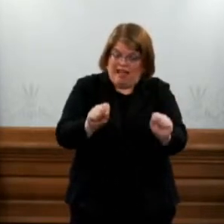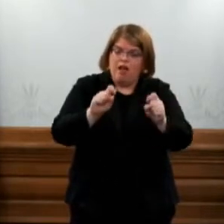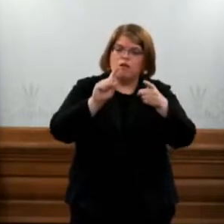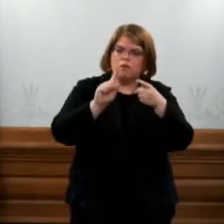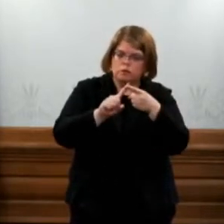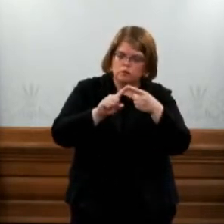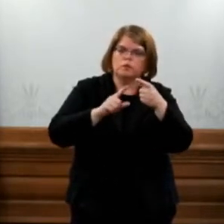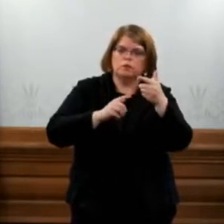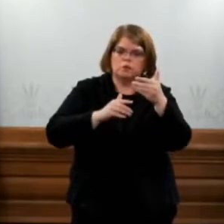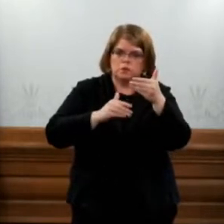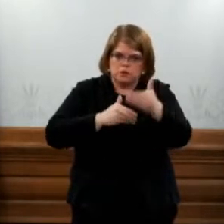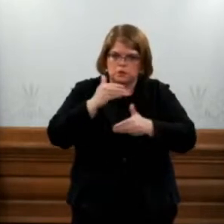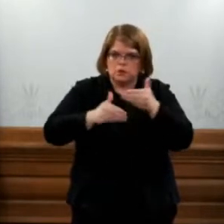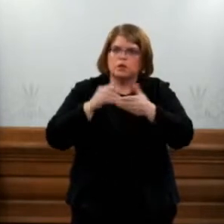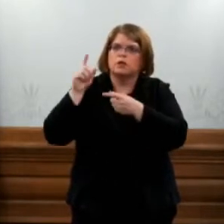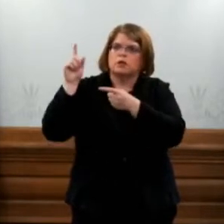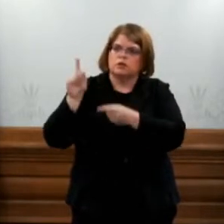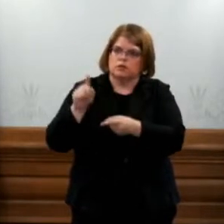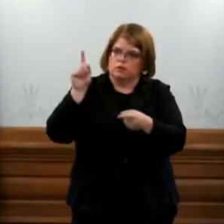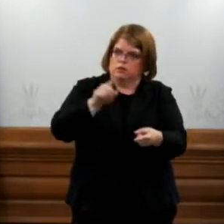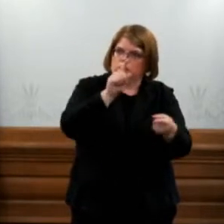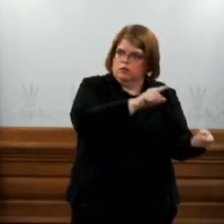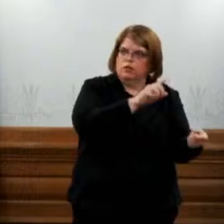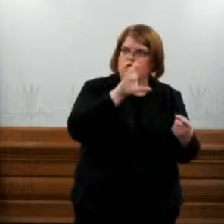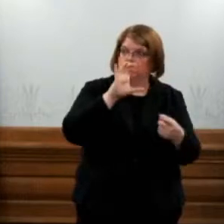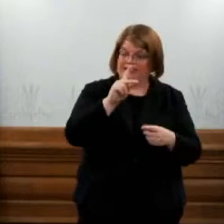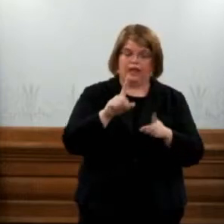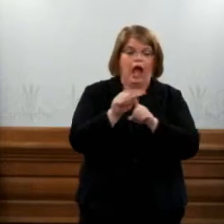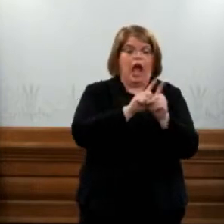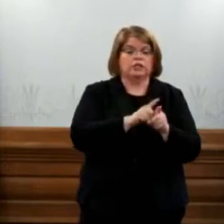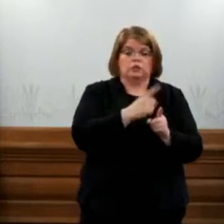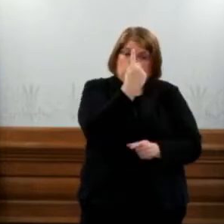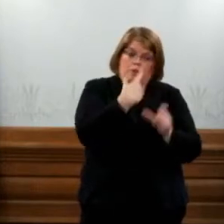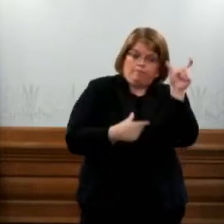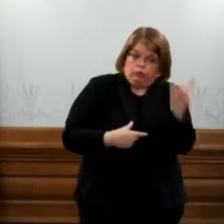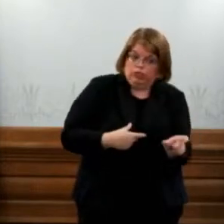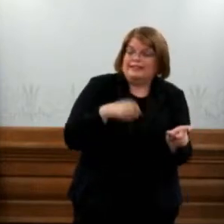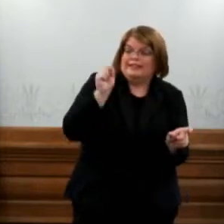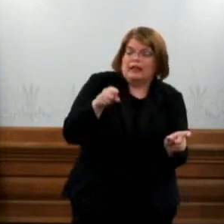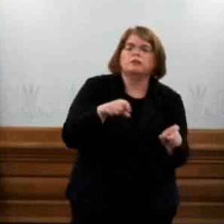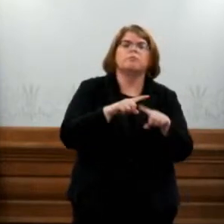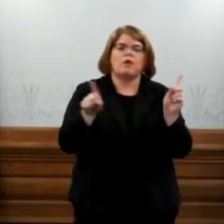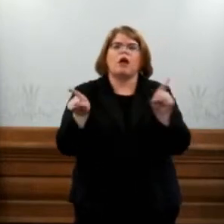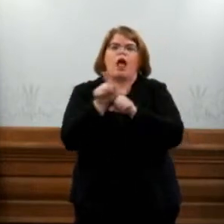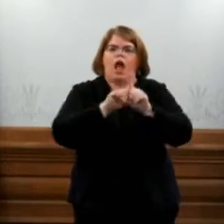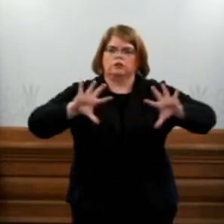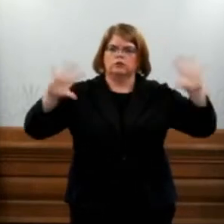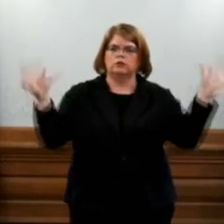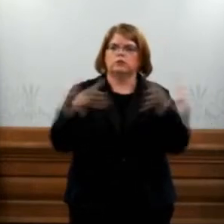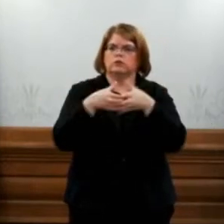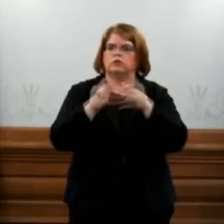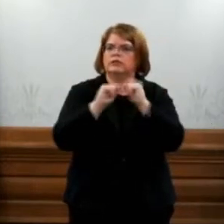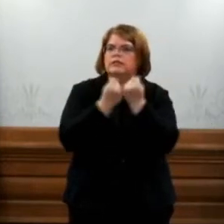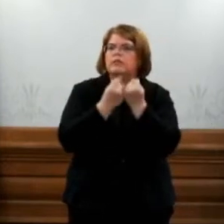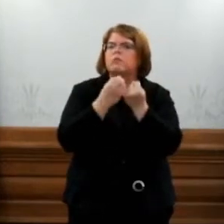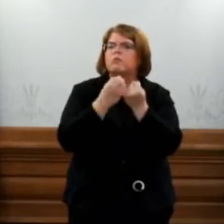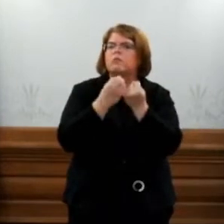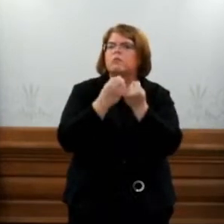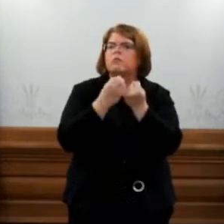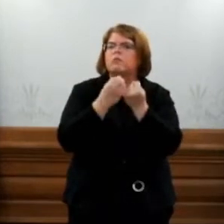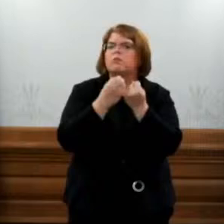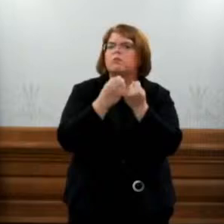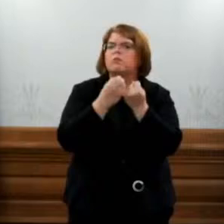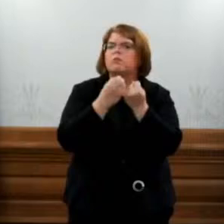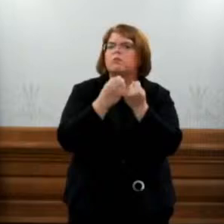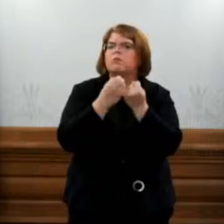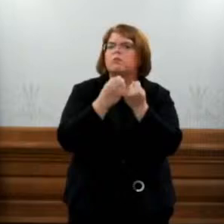individually, those steps individually, but also as a collective, as a team or a athletic department, to try and